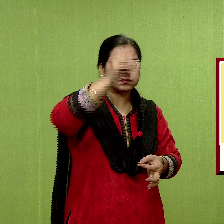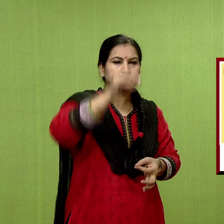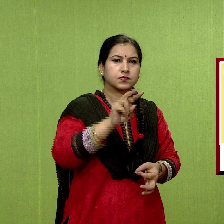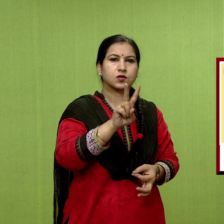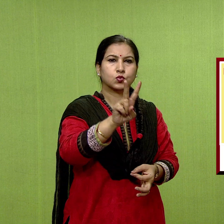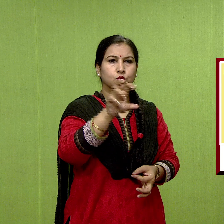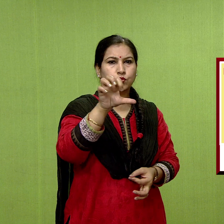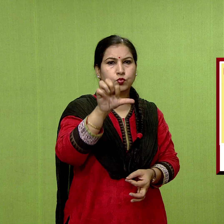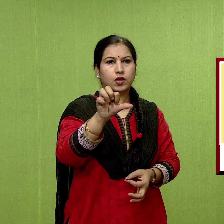2933 kilometer.